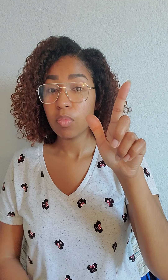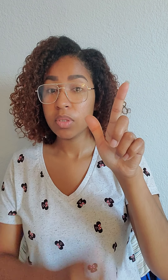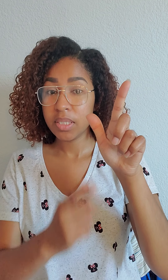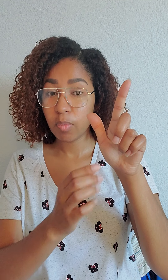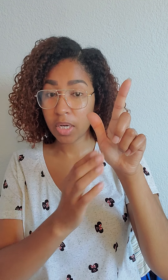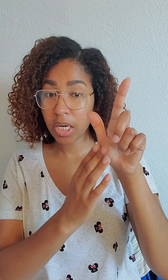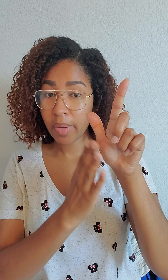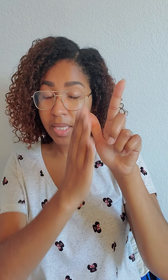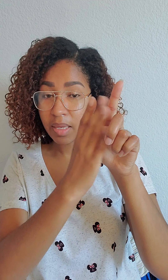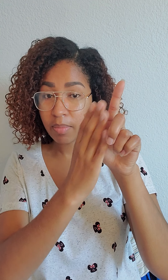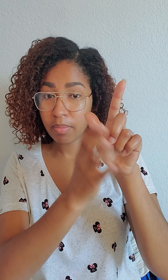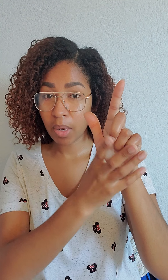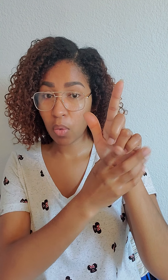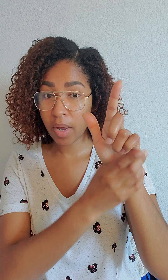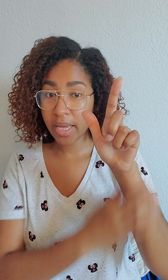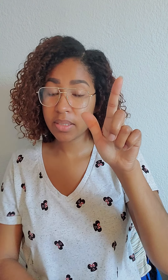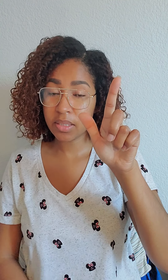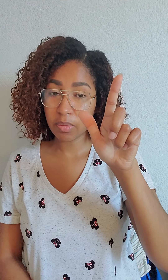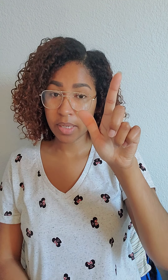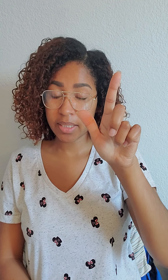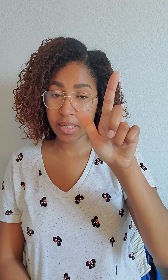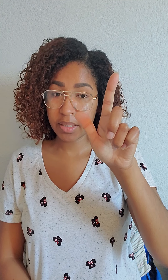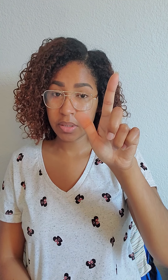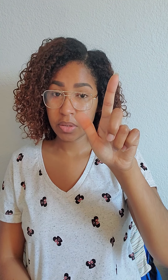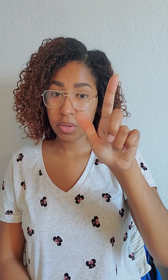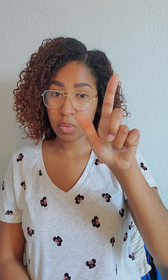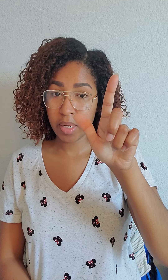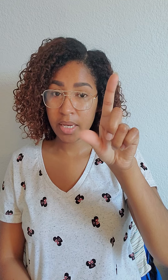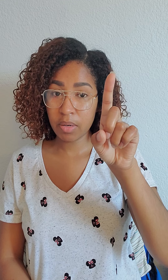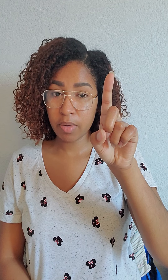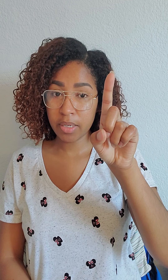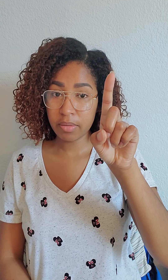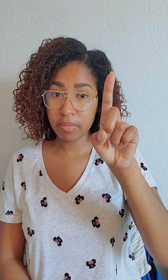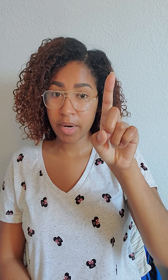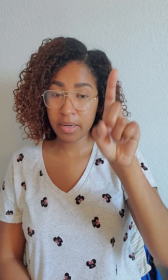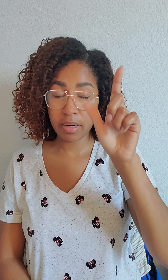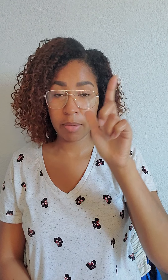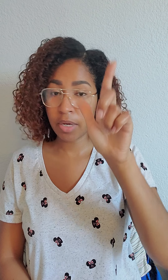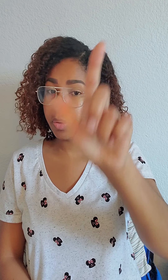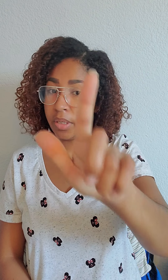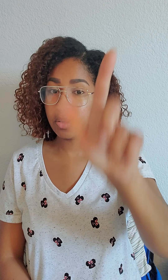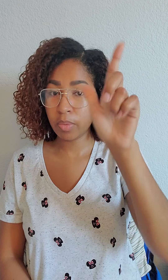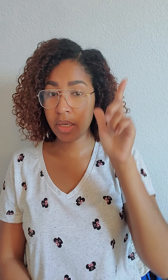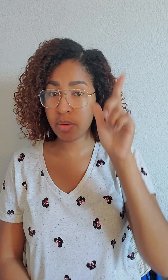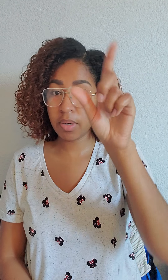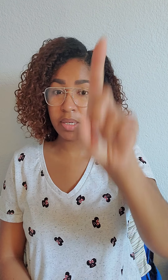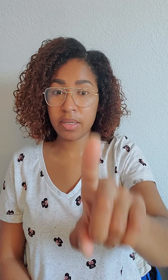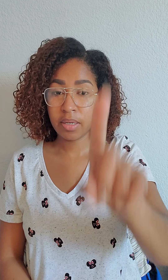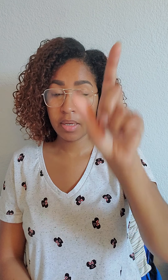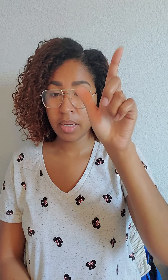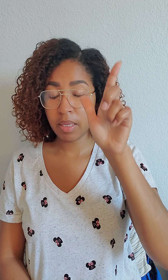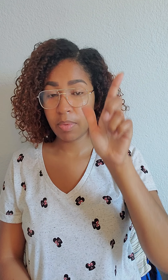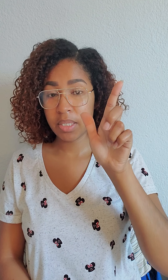See, watch how I keep my whole hand still when I sign 21, right? I'm not doing 21, keeping it